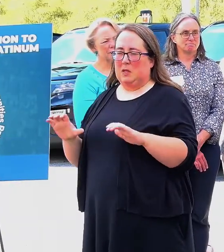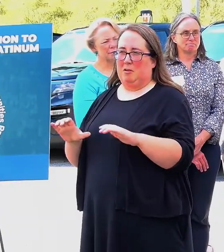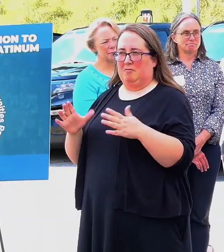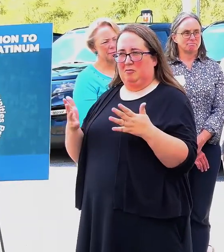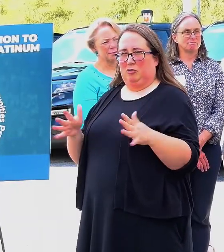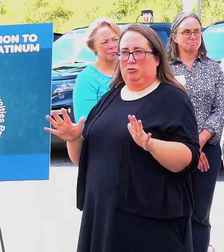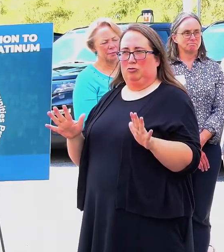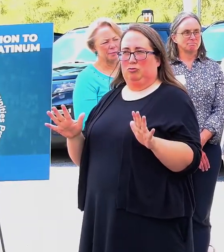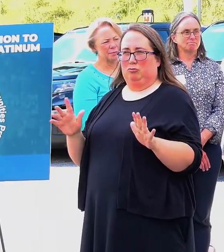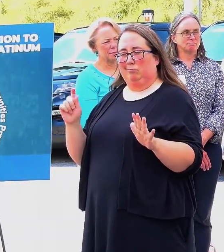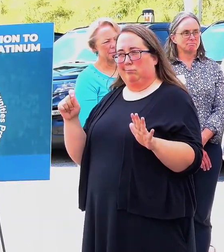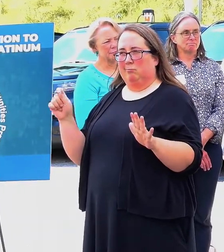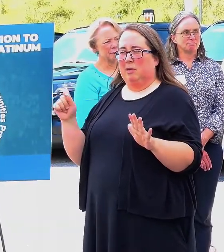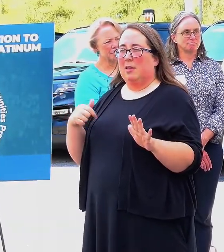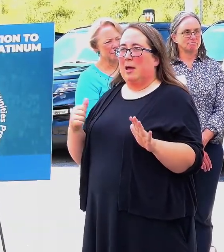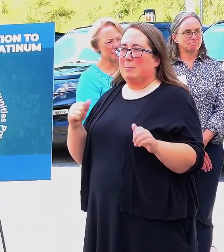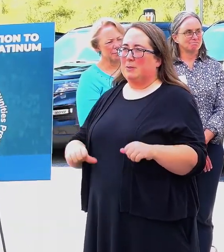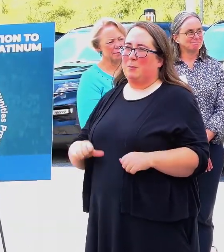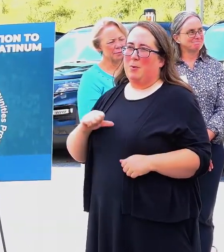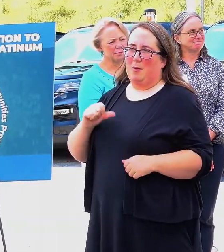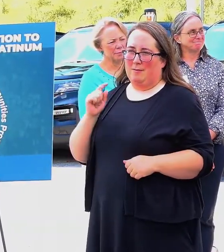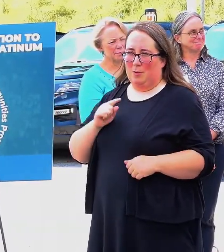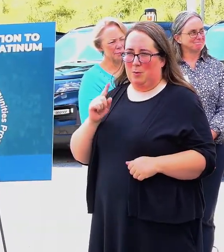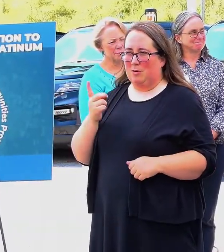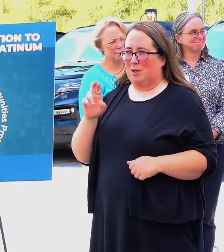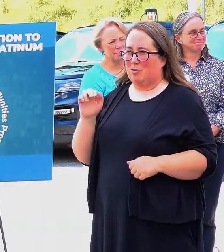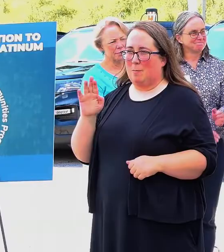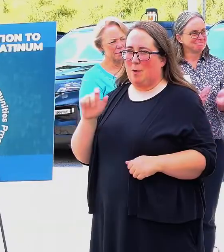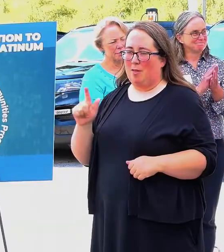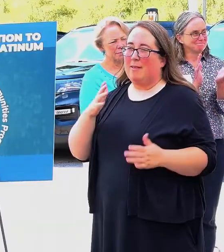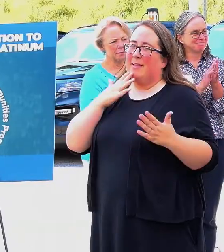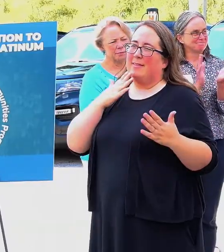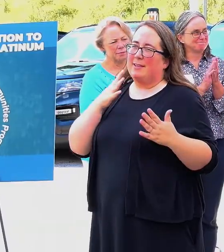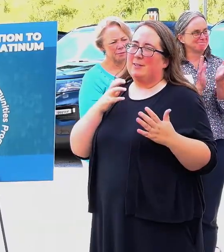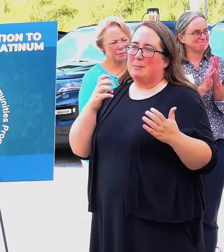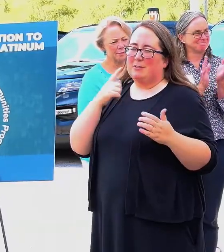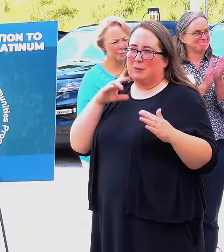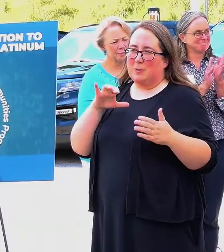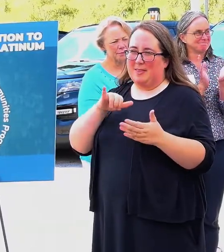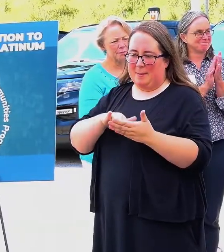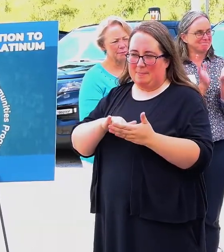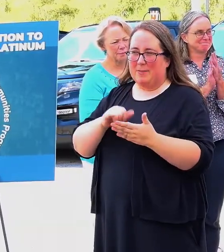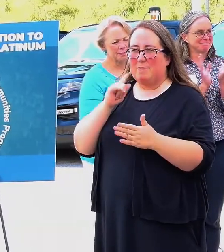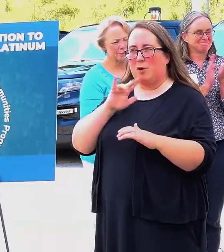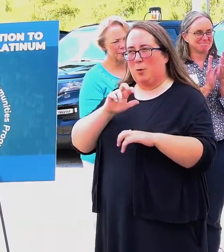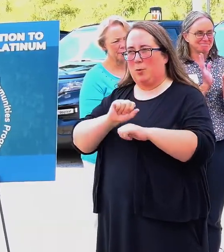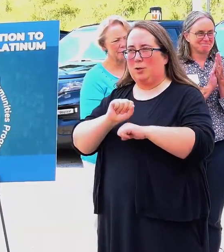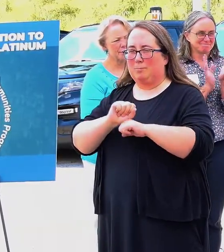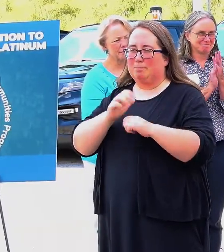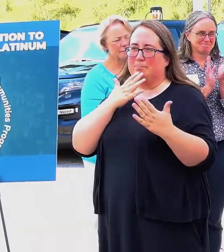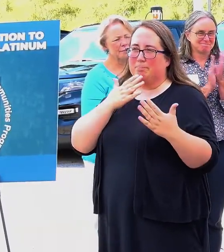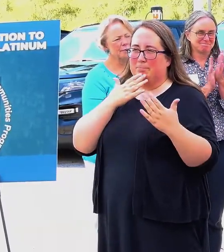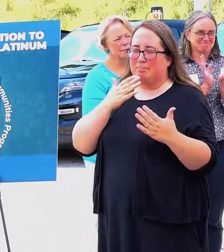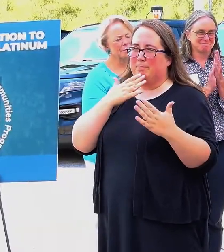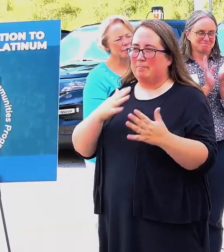to produce. I am so proud of you, Dr. Ball. Thank you so much again for everything you're doing.